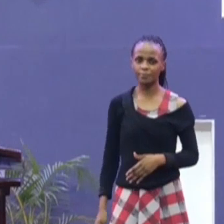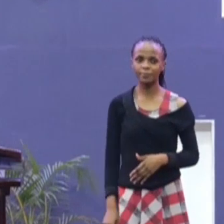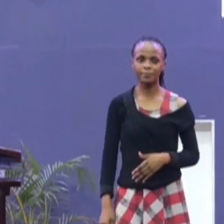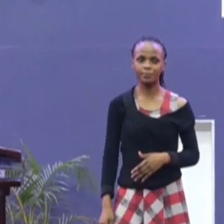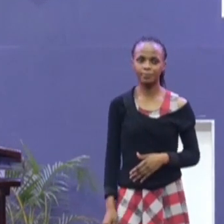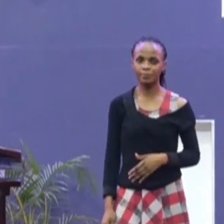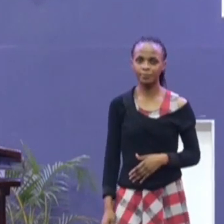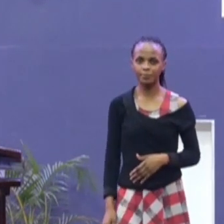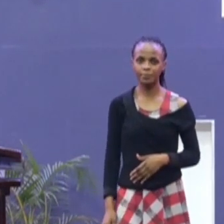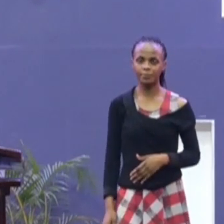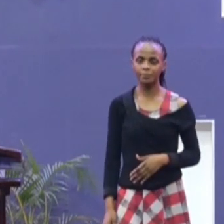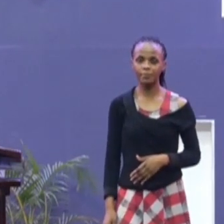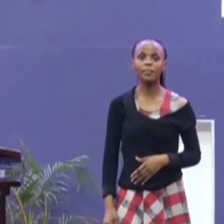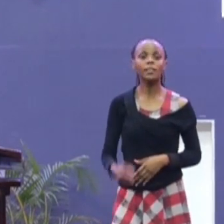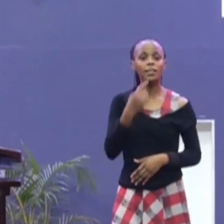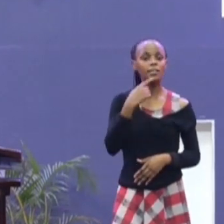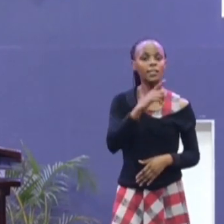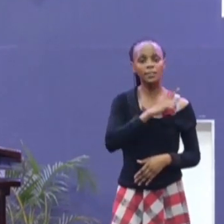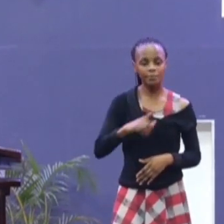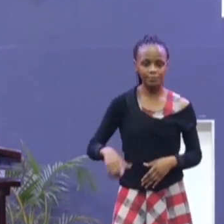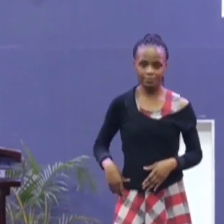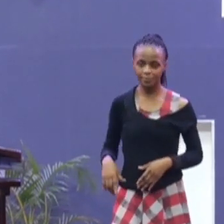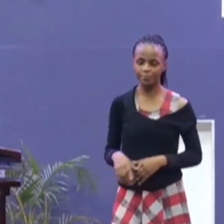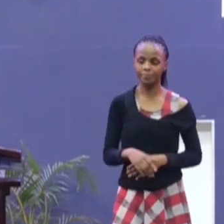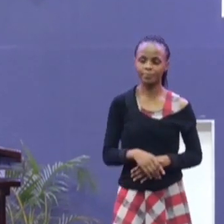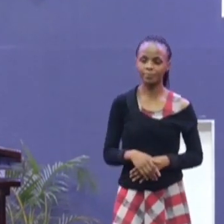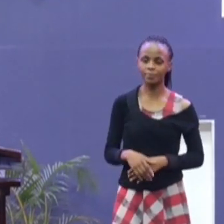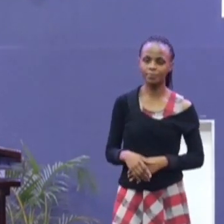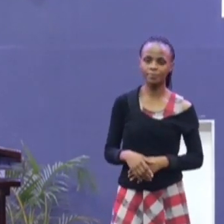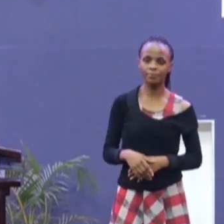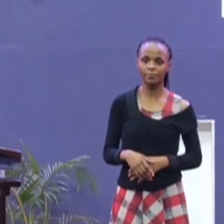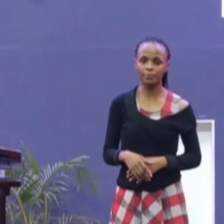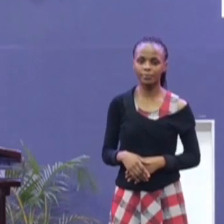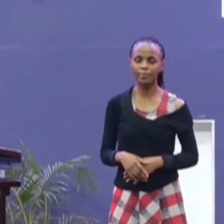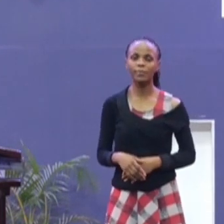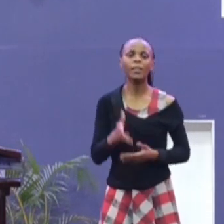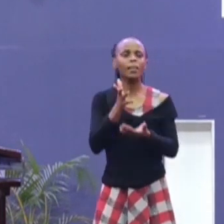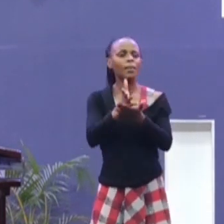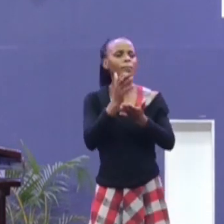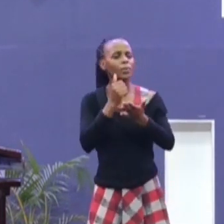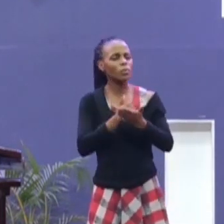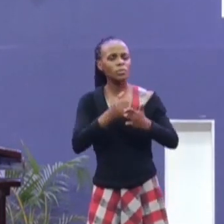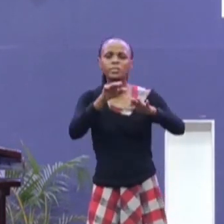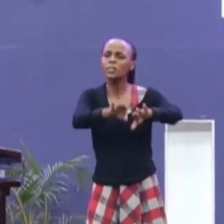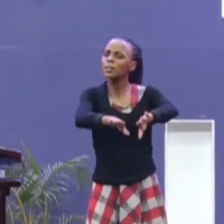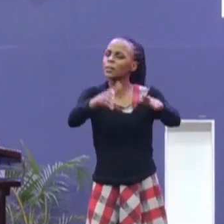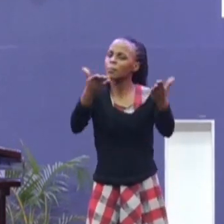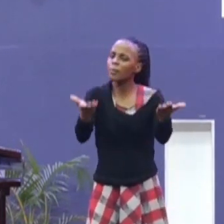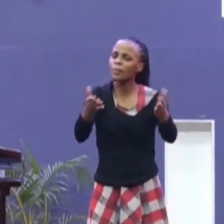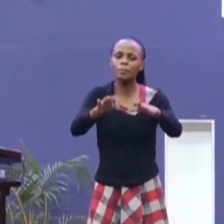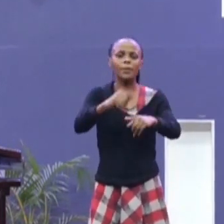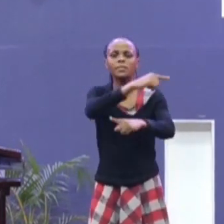bwa bajjajjammwe wamu. Says the Lord. Bwayogera Mukama. Because they burned sacrifices on the